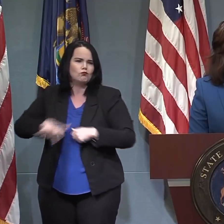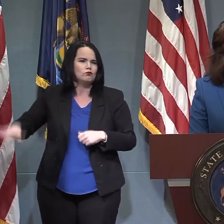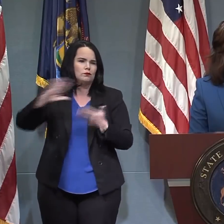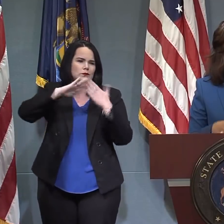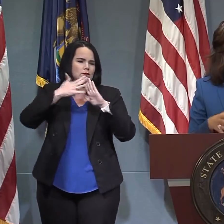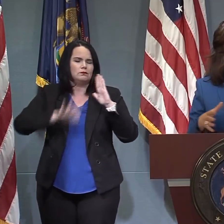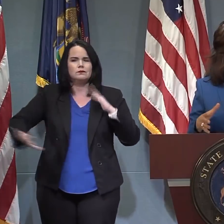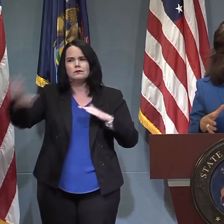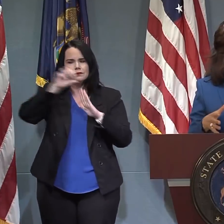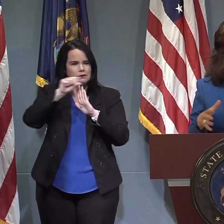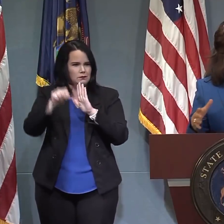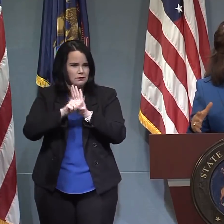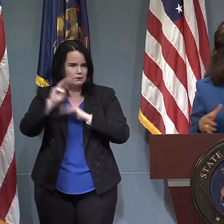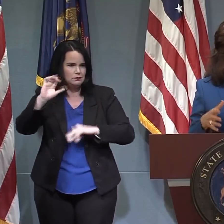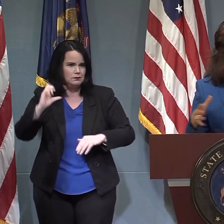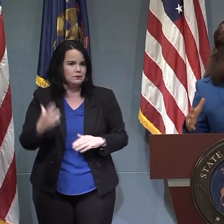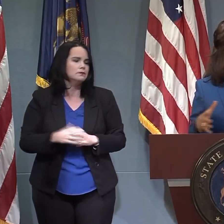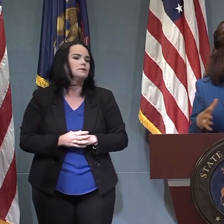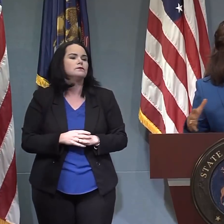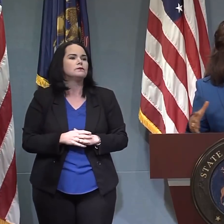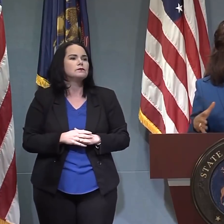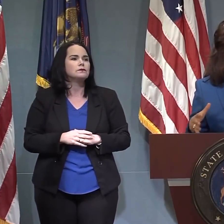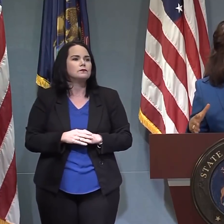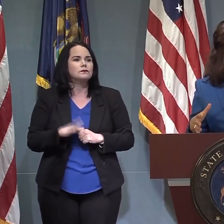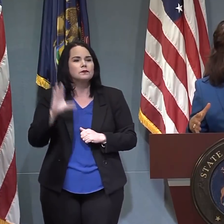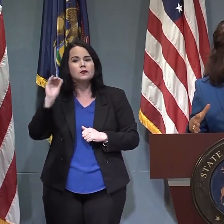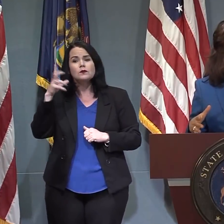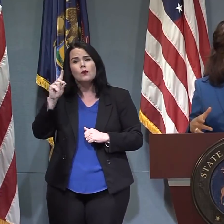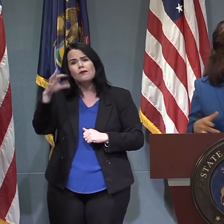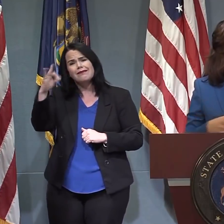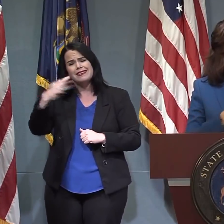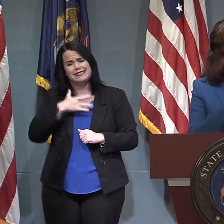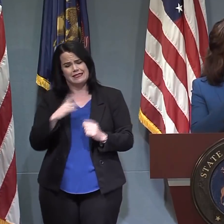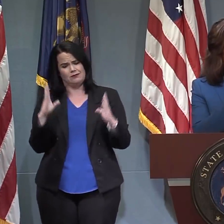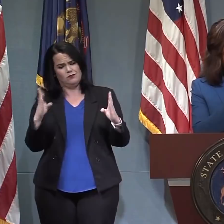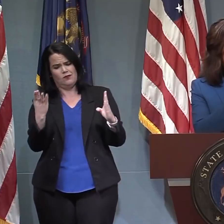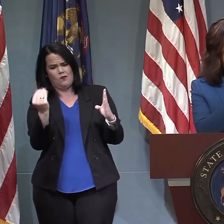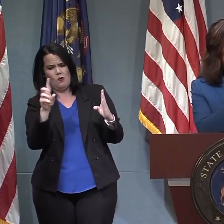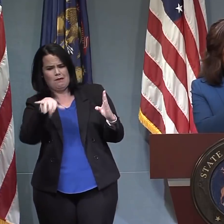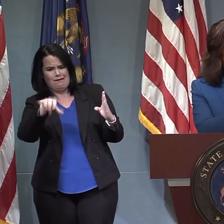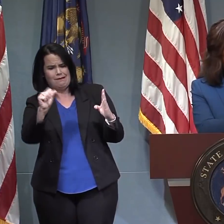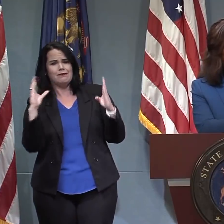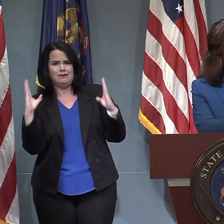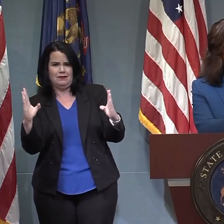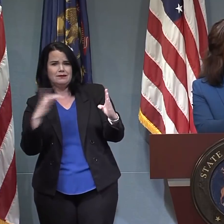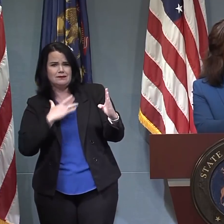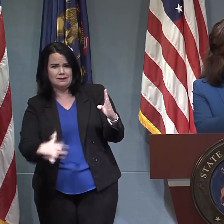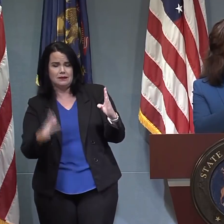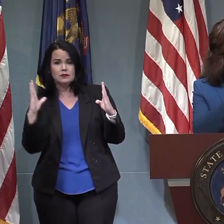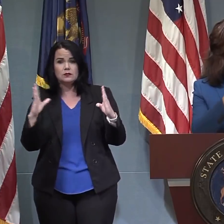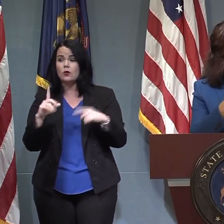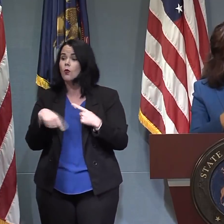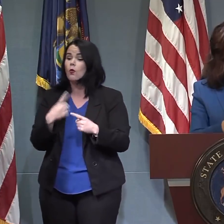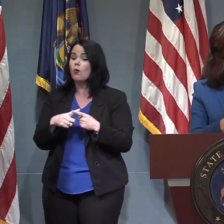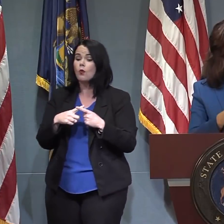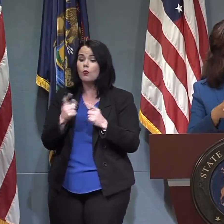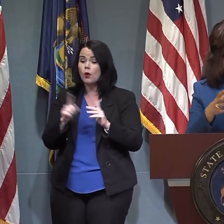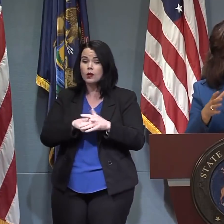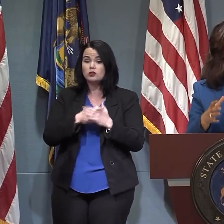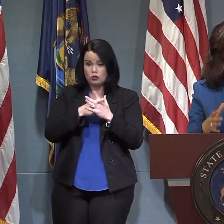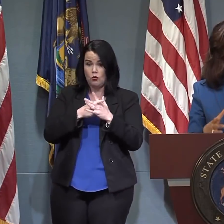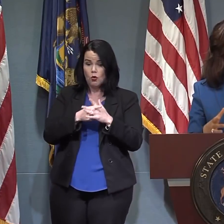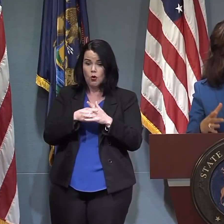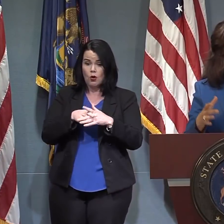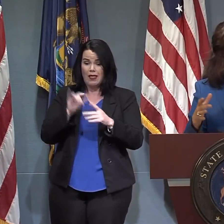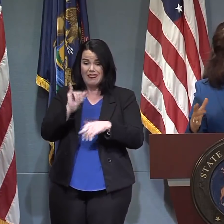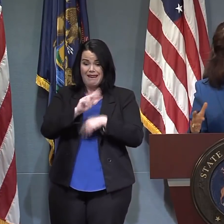know that COVID-19 generally has about a 14-day period that you see. So when we engage a sector, you want to measure, you want